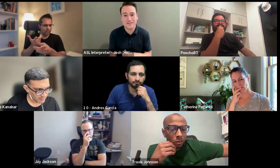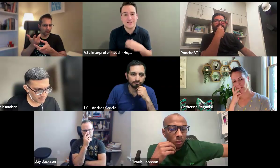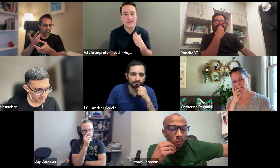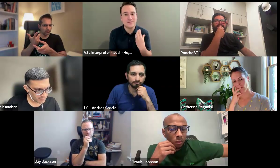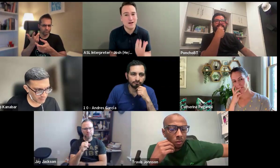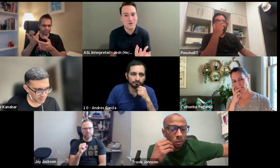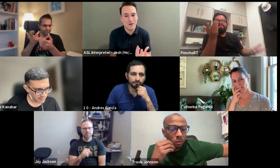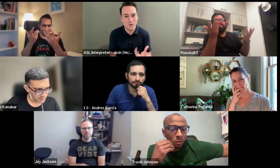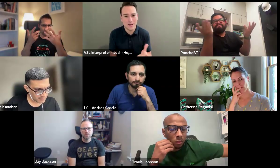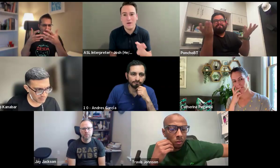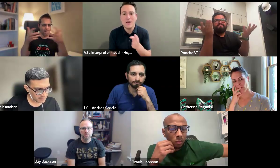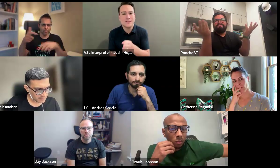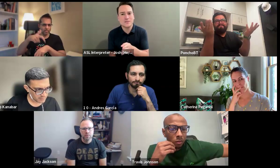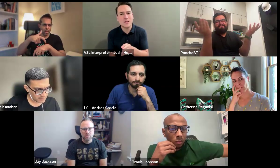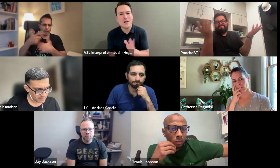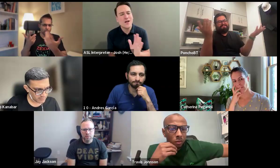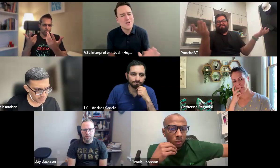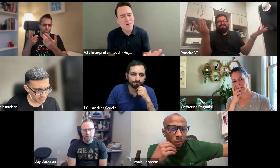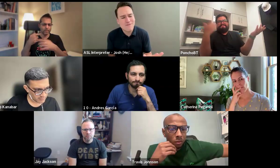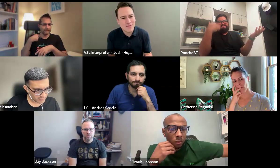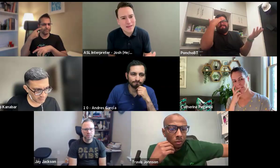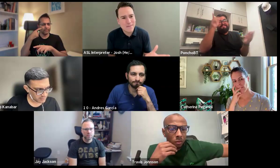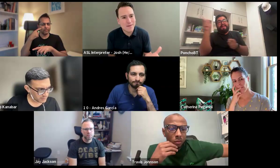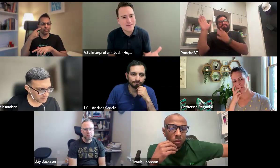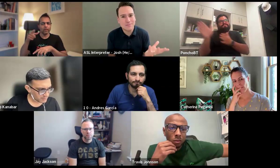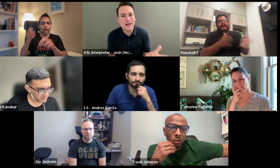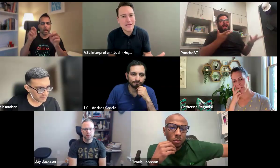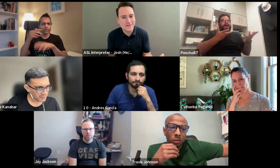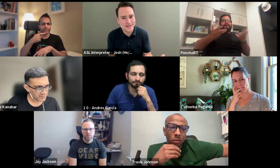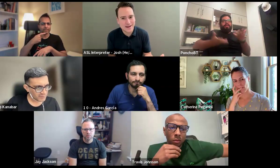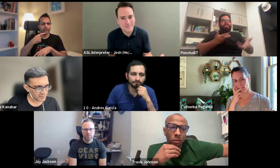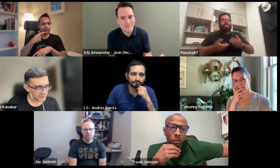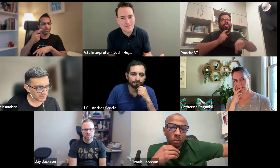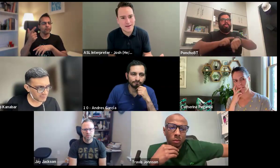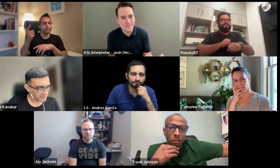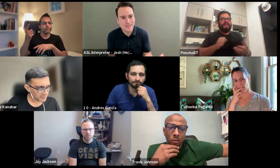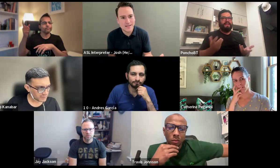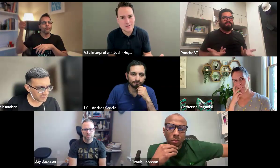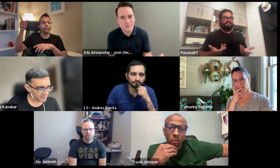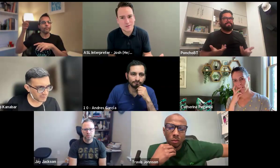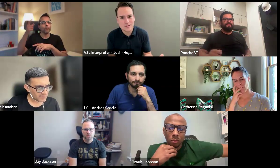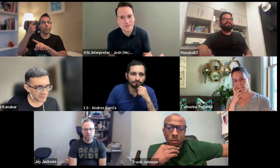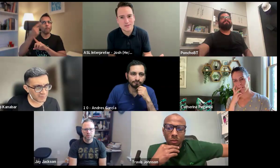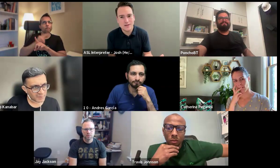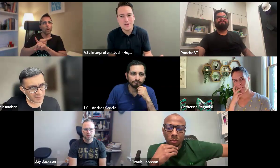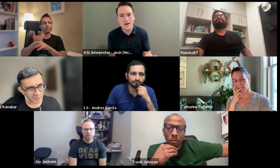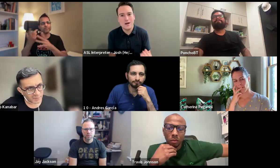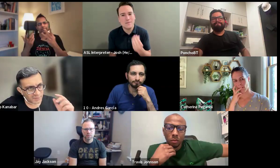advance, it's not going to work out. This isn't a lot. No, I feel like a month is plenty of time for them to get interpreters.